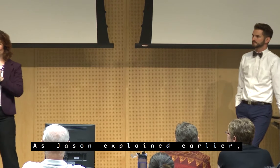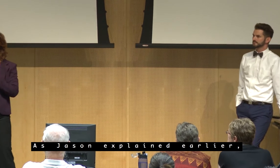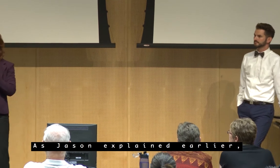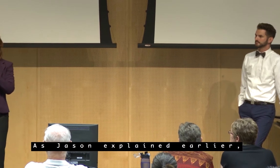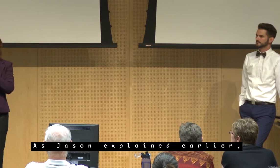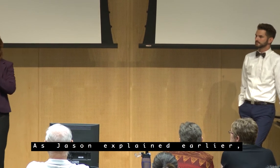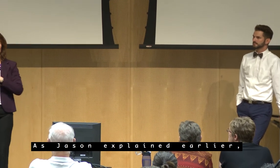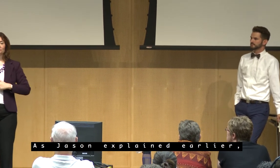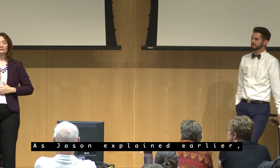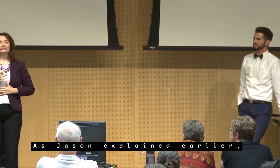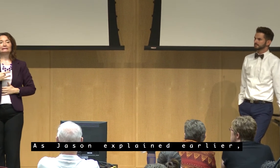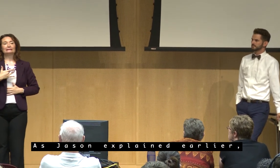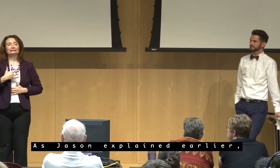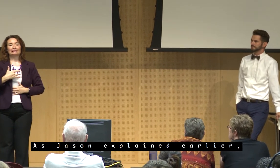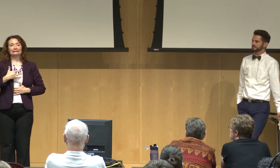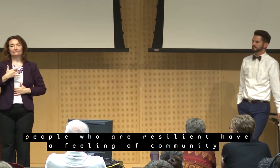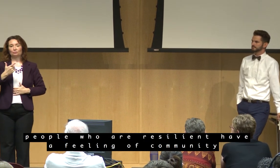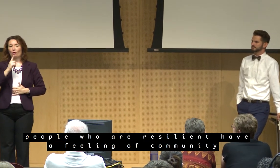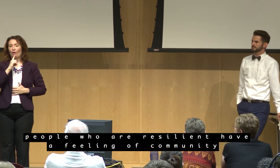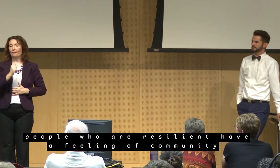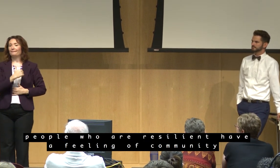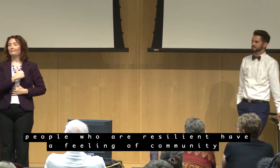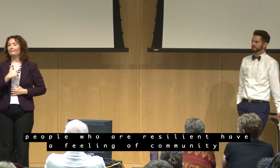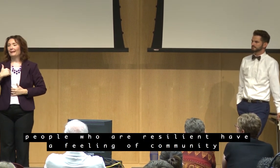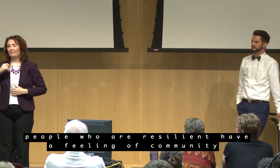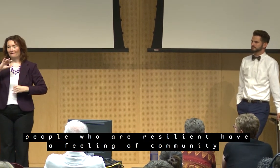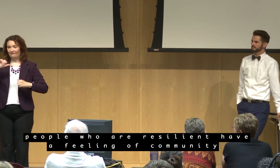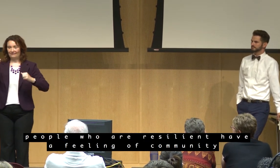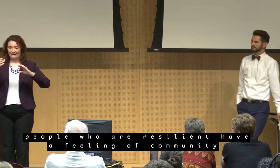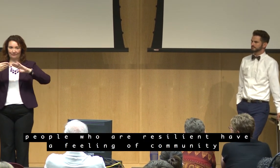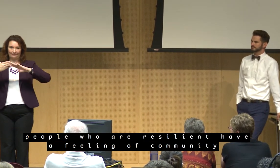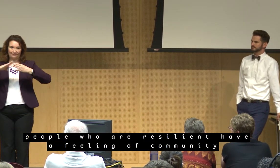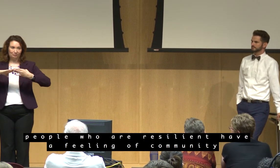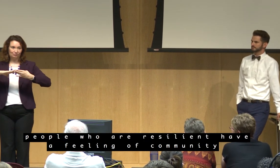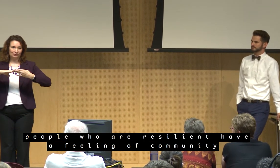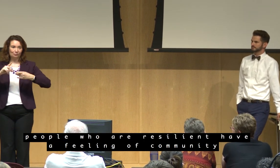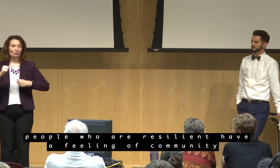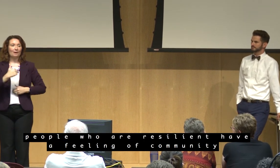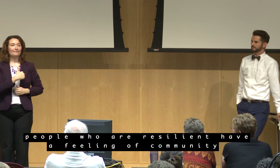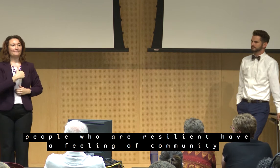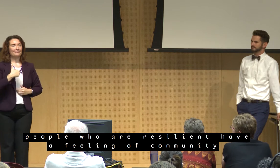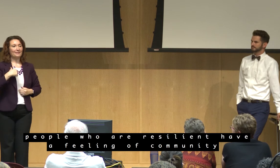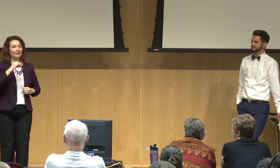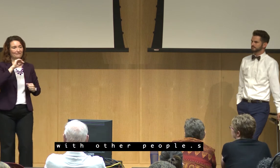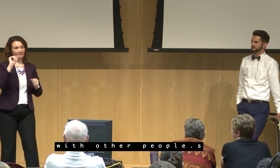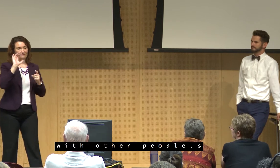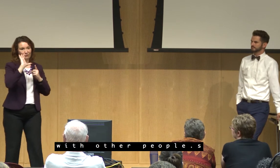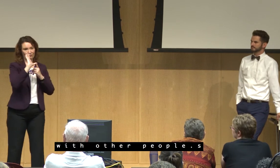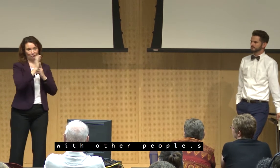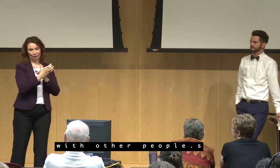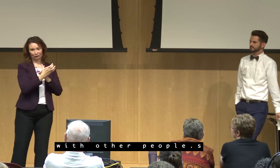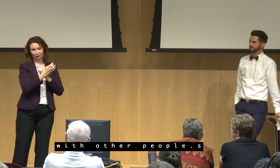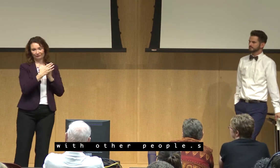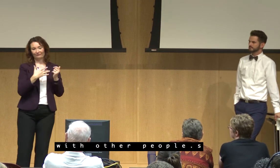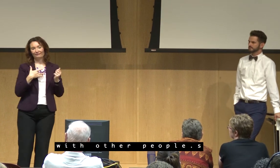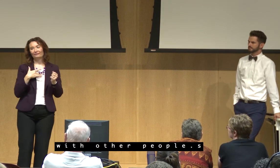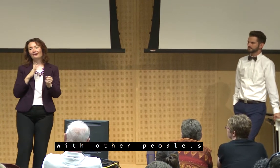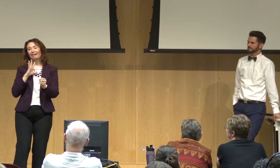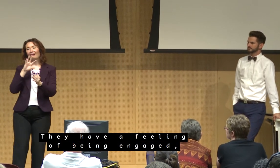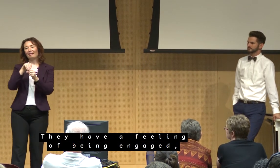earlier. People who are resilient have a feeling of community and connectedness with other people. They have a feeling of